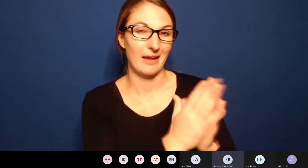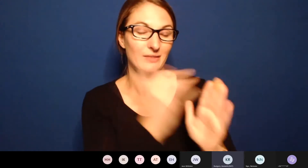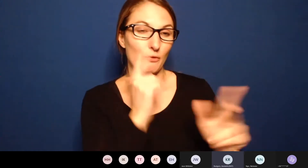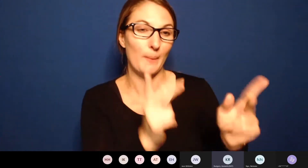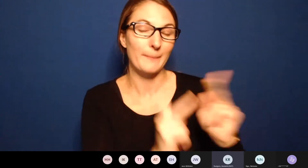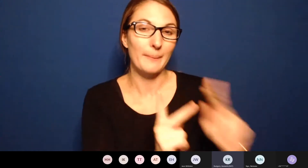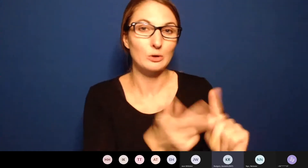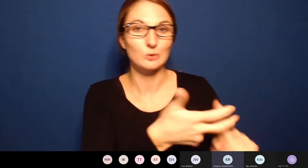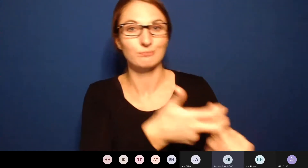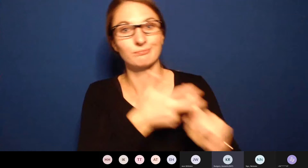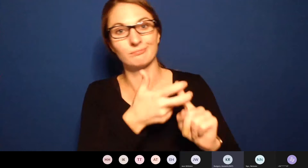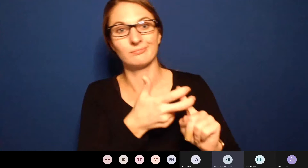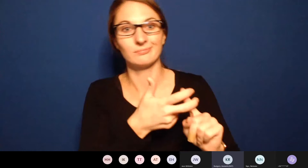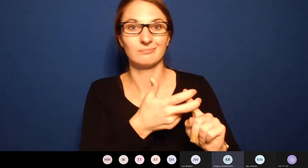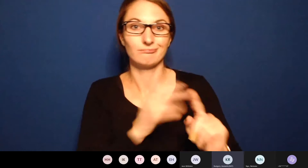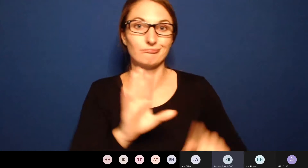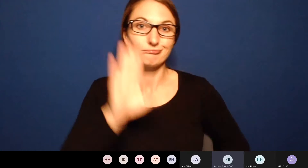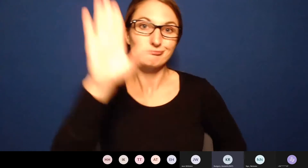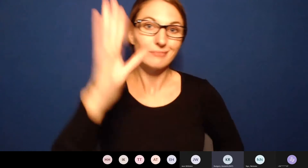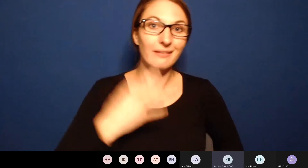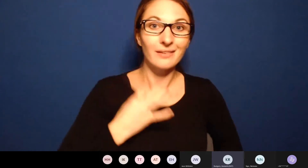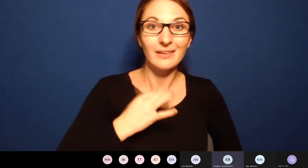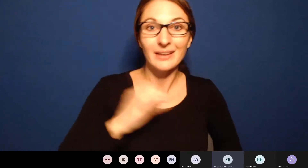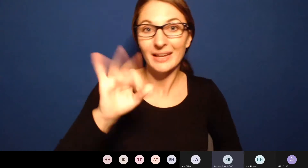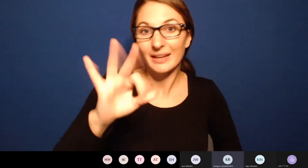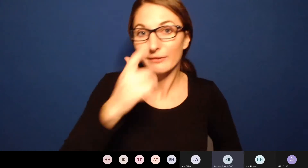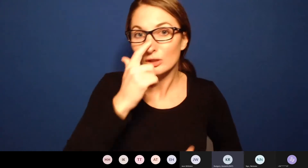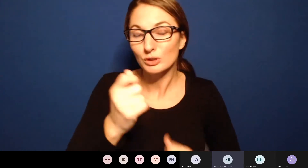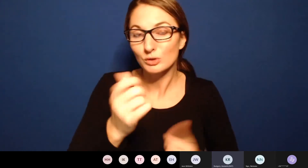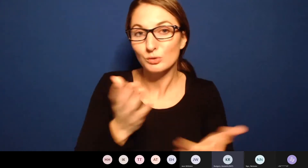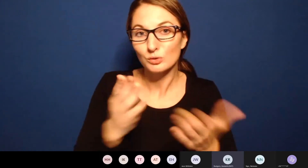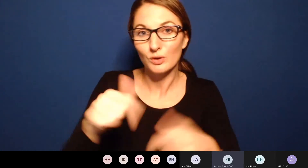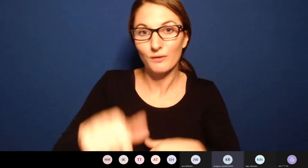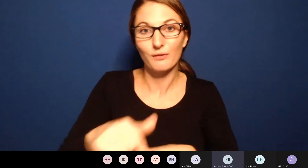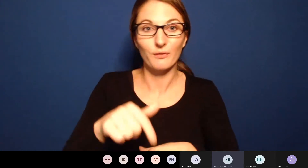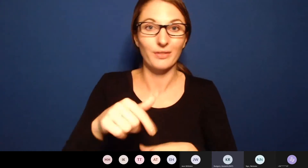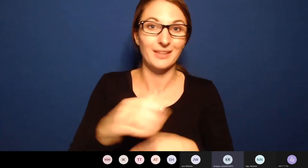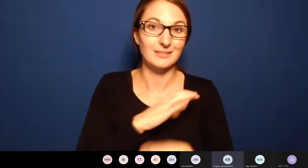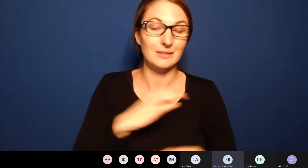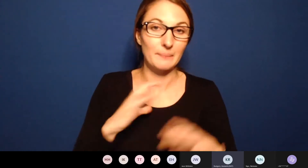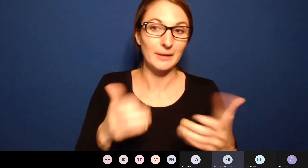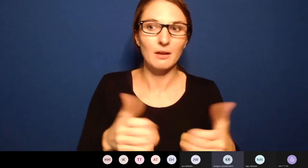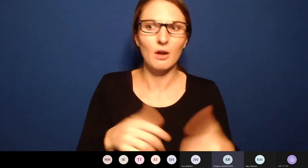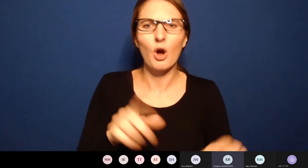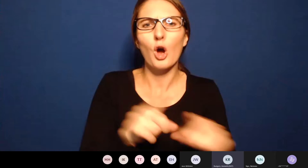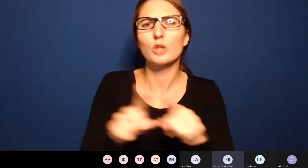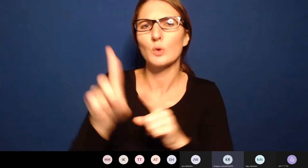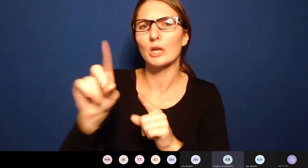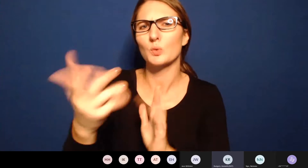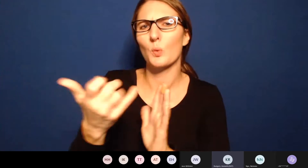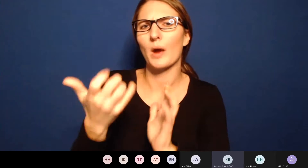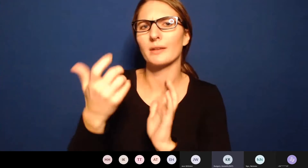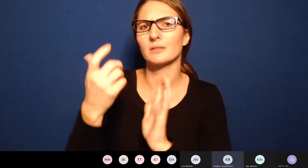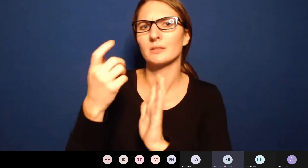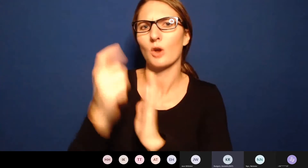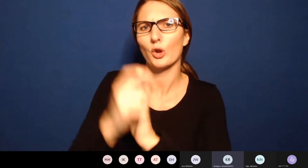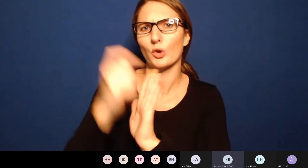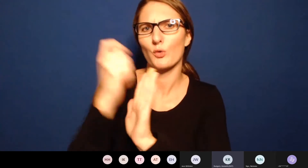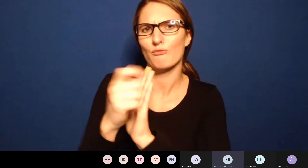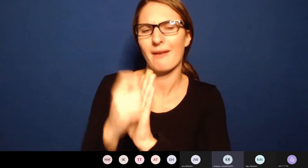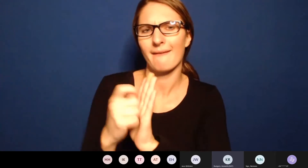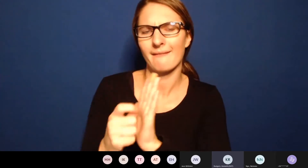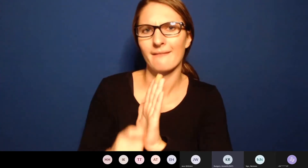to step forward if they are interested in serving on the committee. I'd also like to get an article written and put